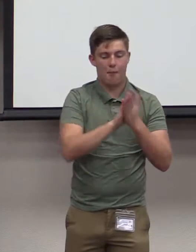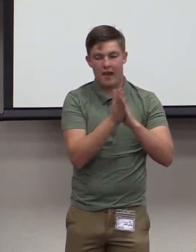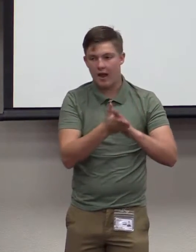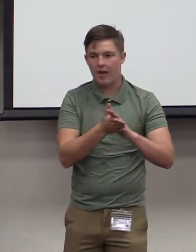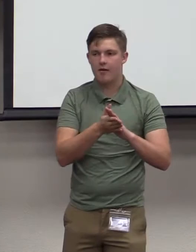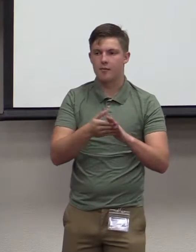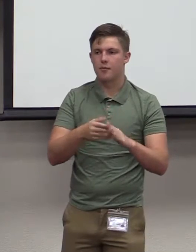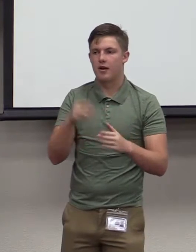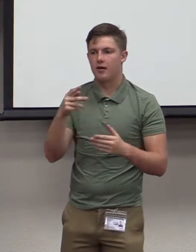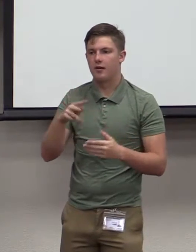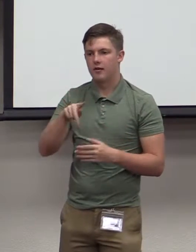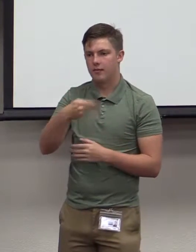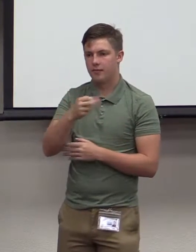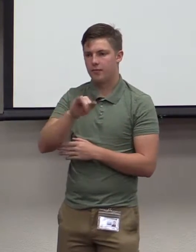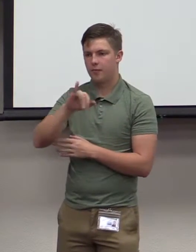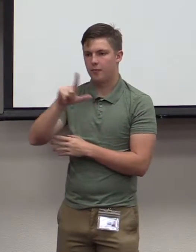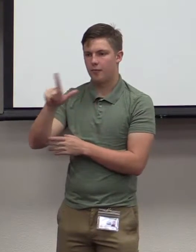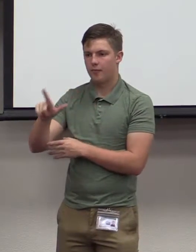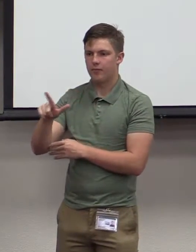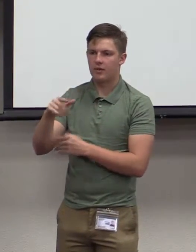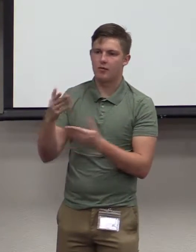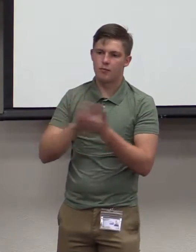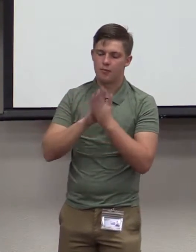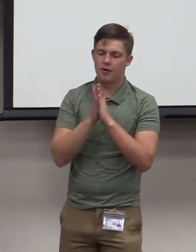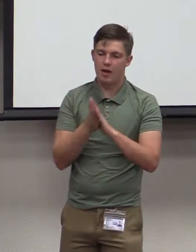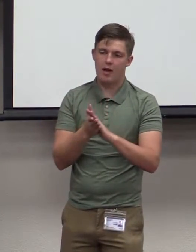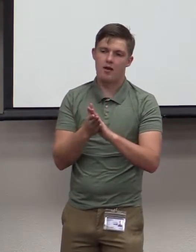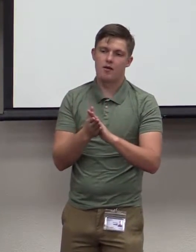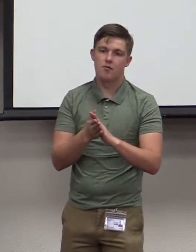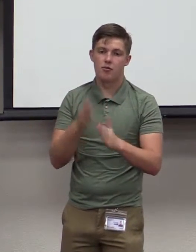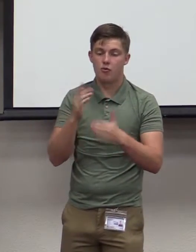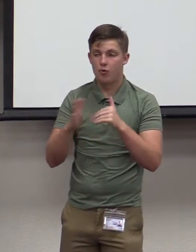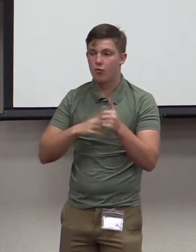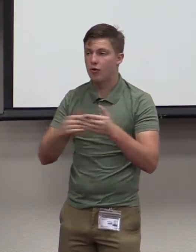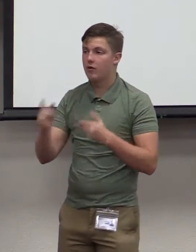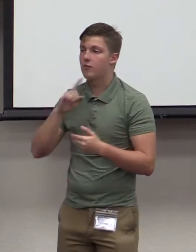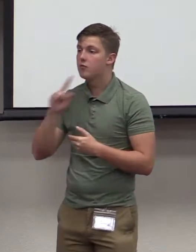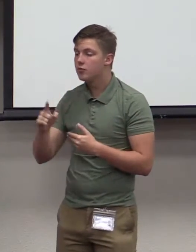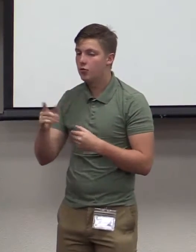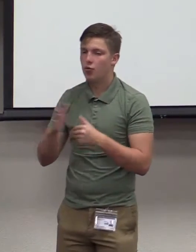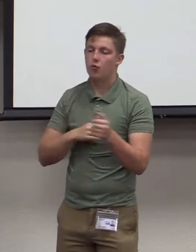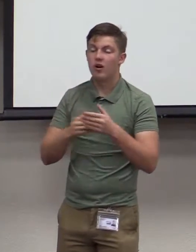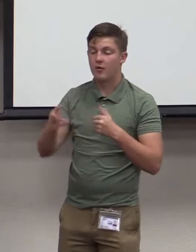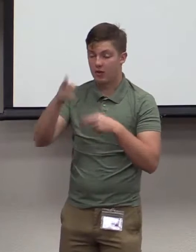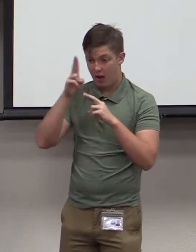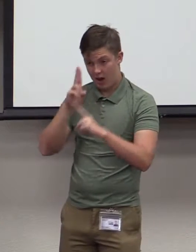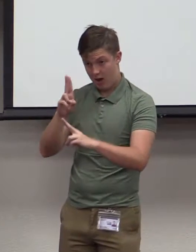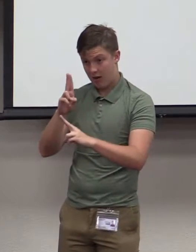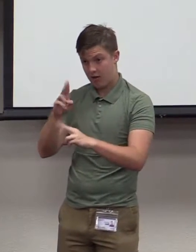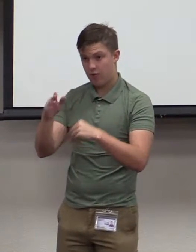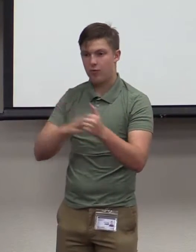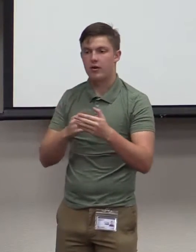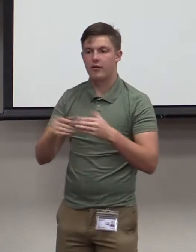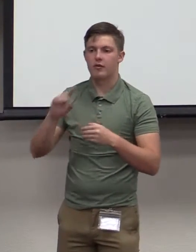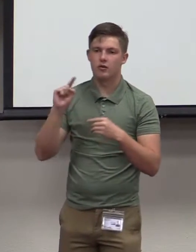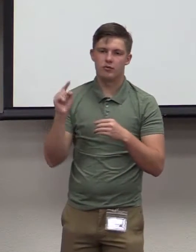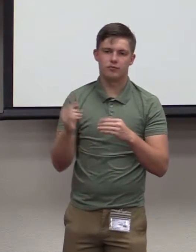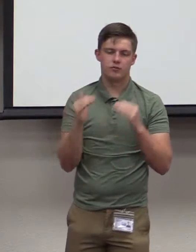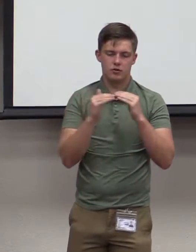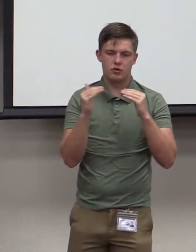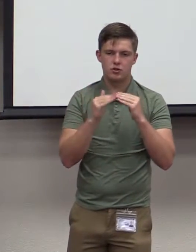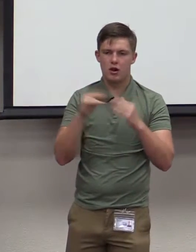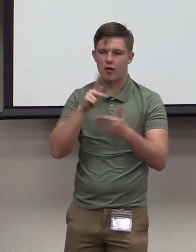But Philippians says, whatever is true, whatever is honorable, whatever is just, whatever is